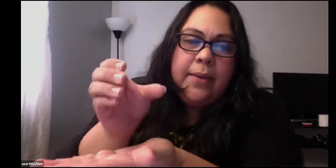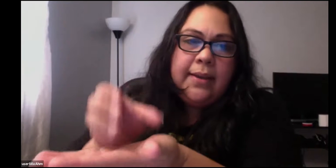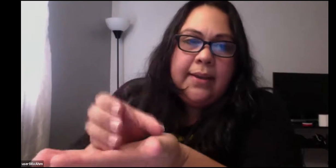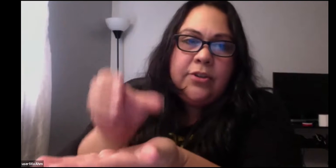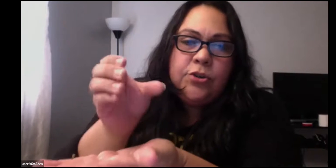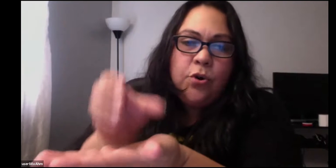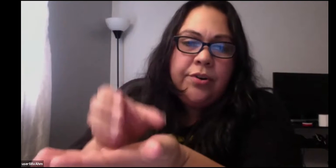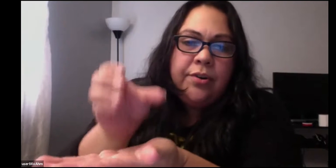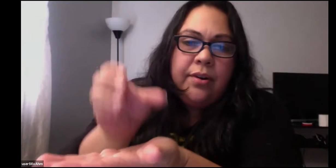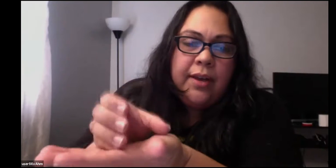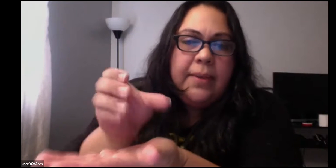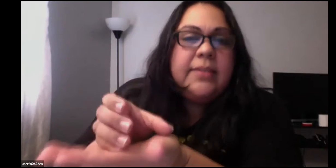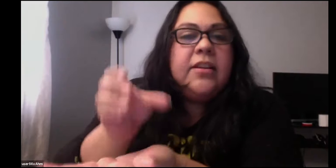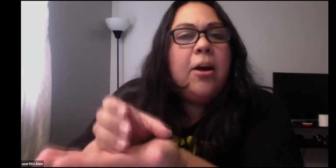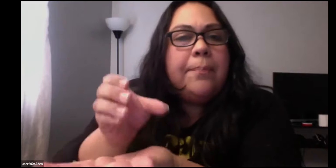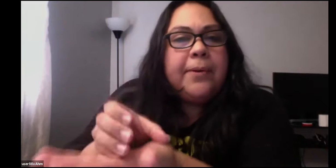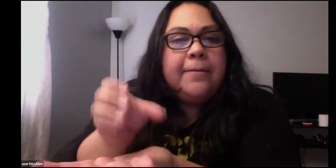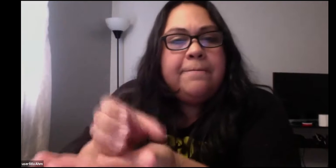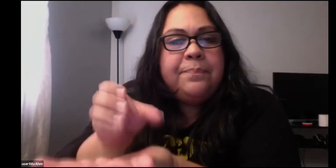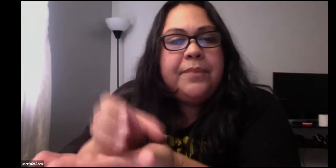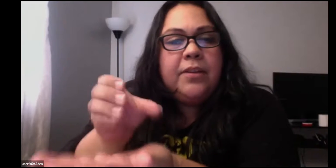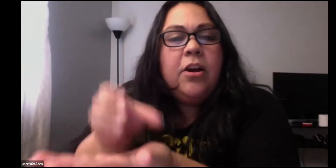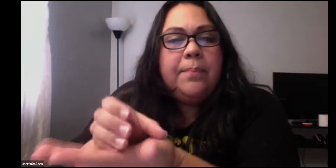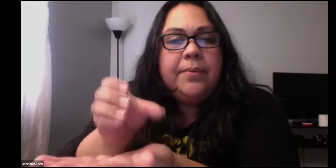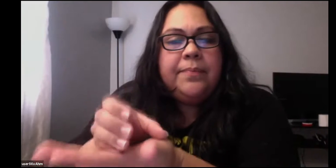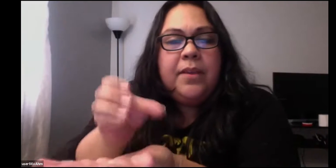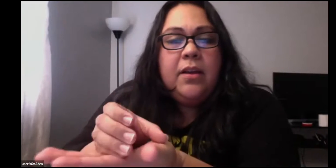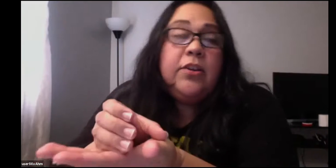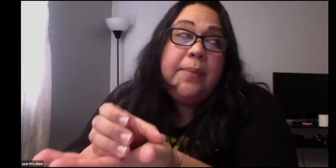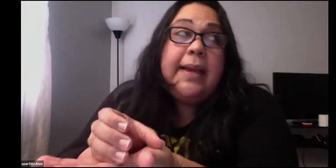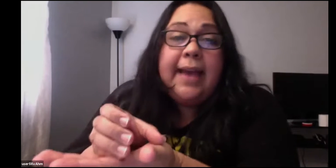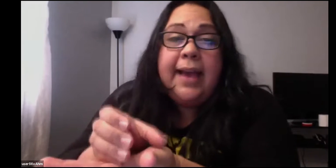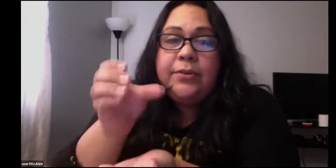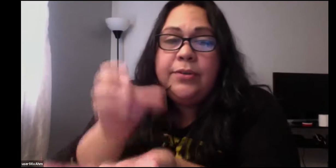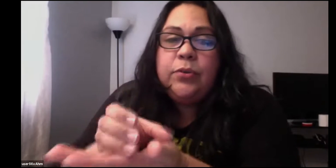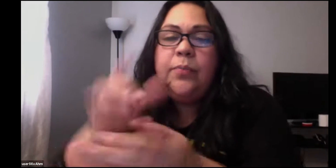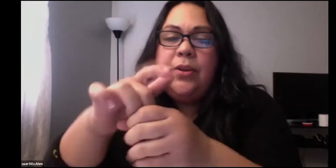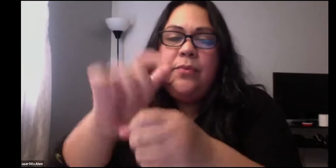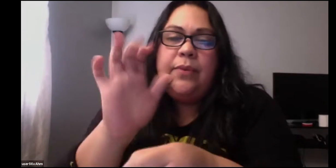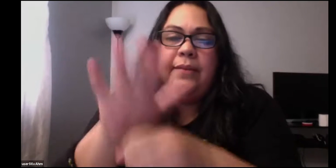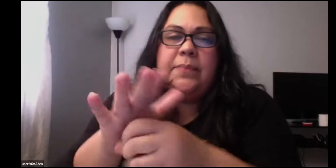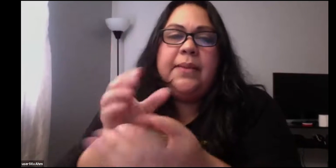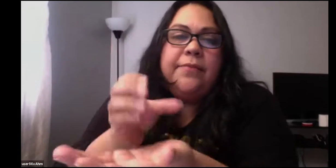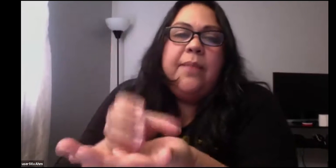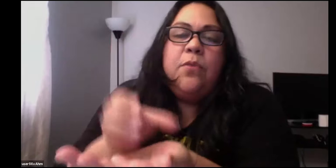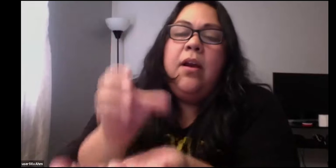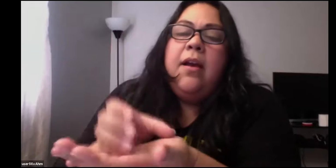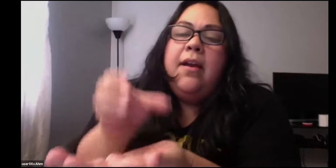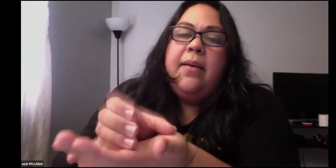it shorter, it means cup. Cup. It could be a can too, but we have to specify more. But if you